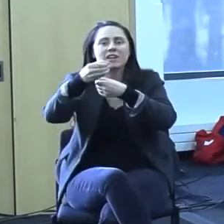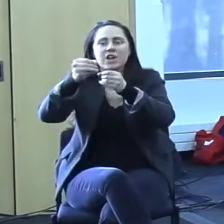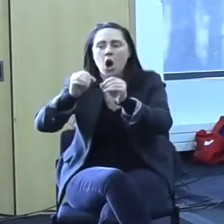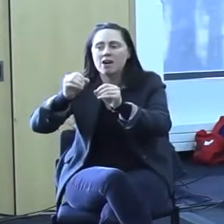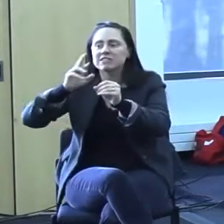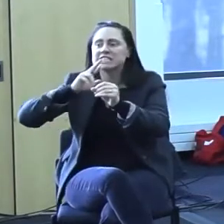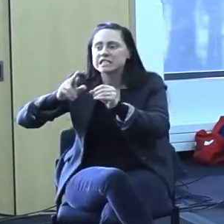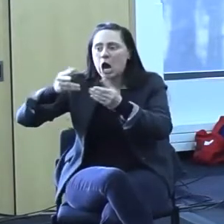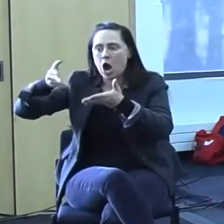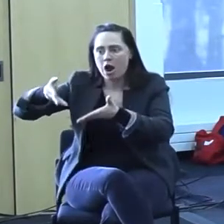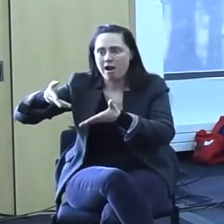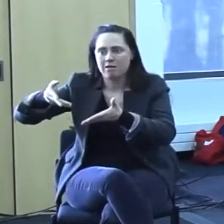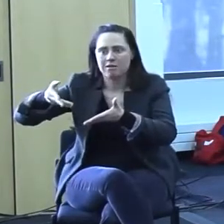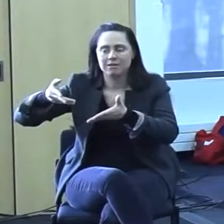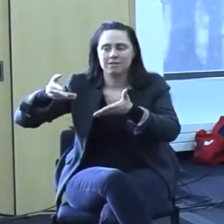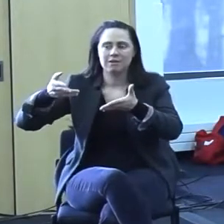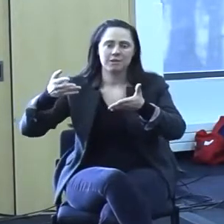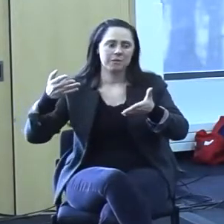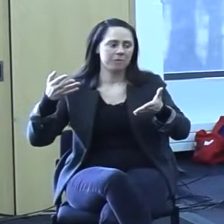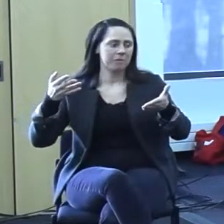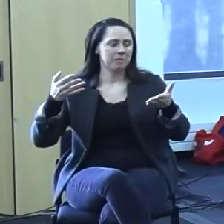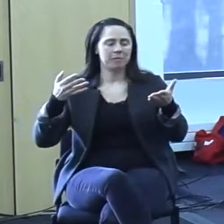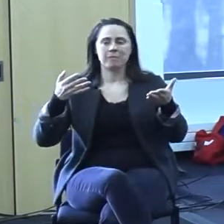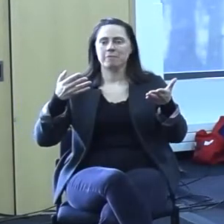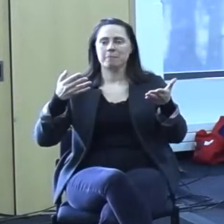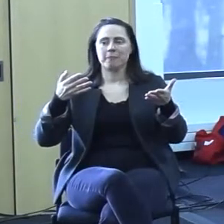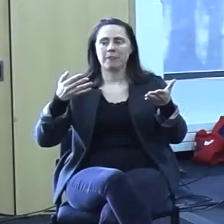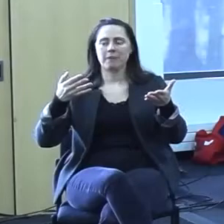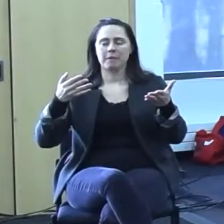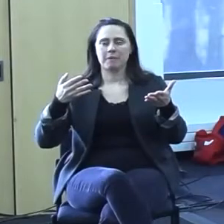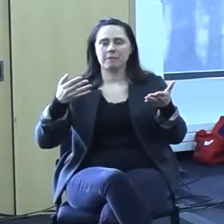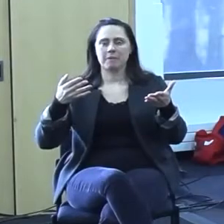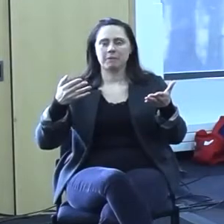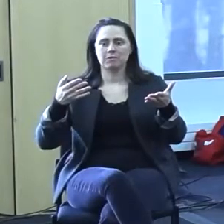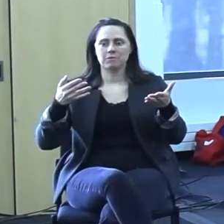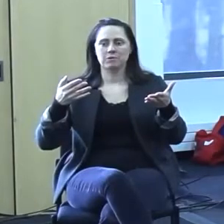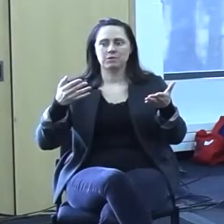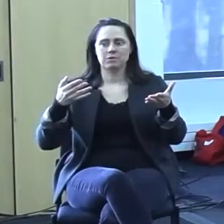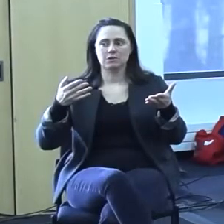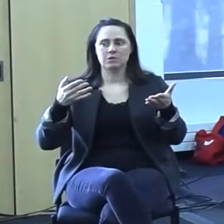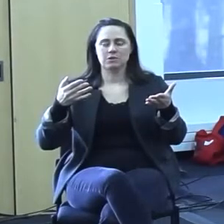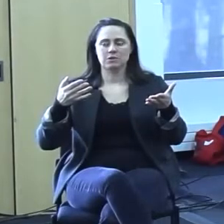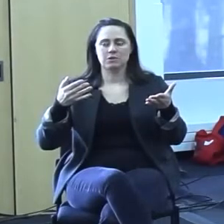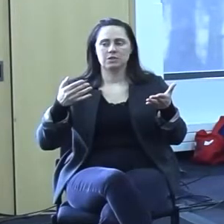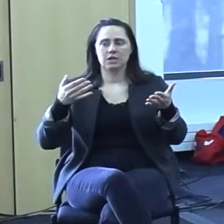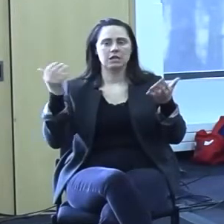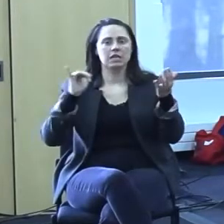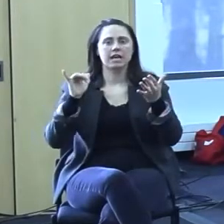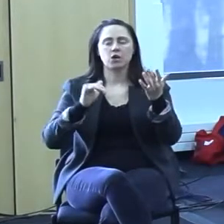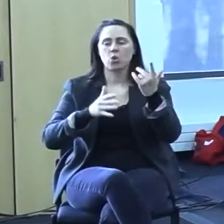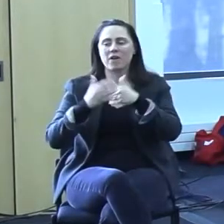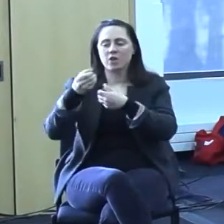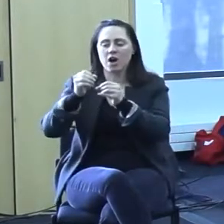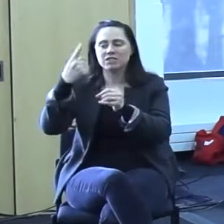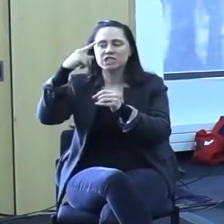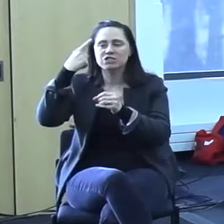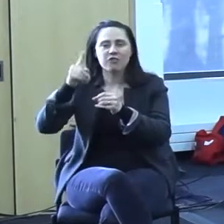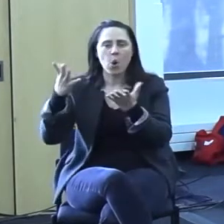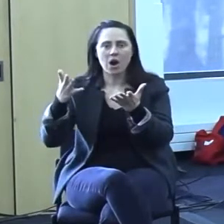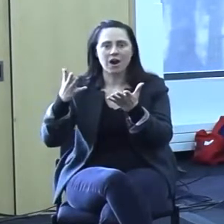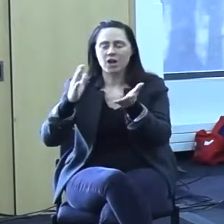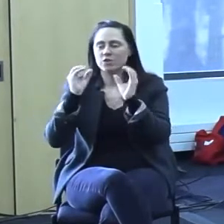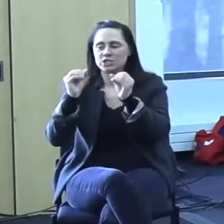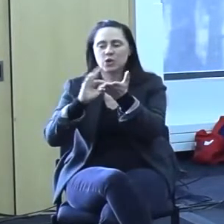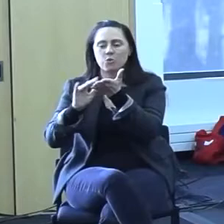offices um are in the like what each office